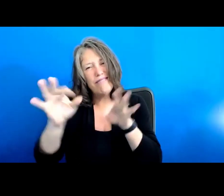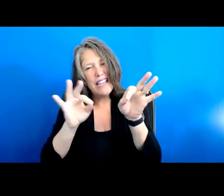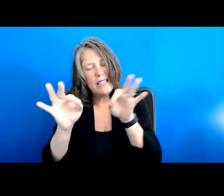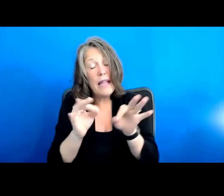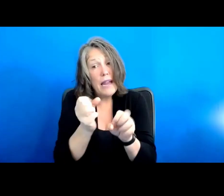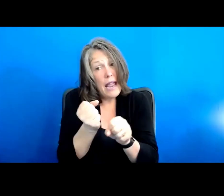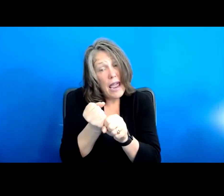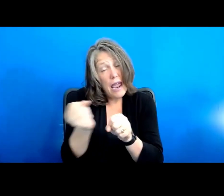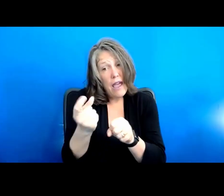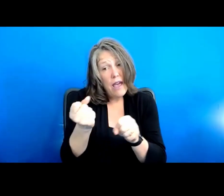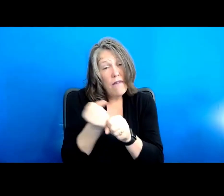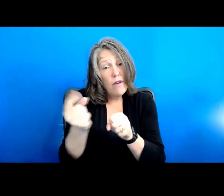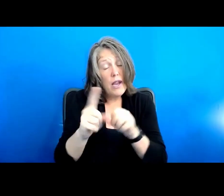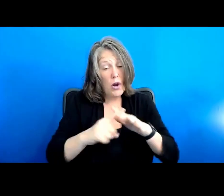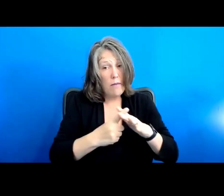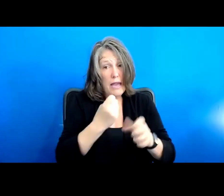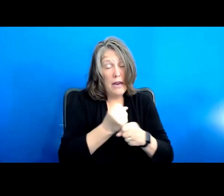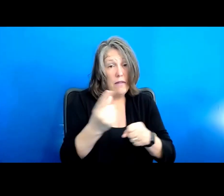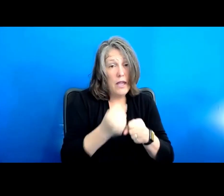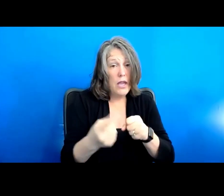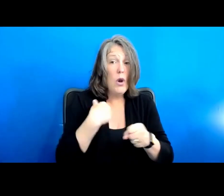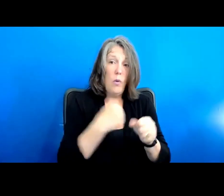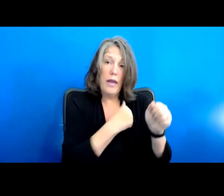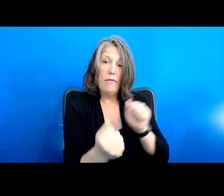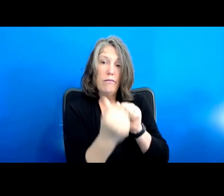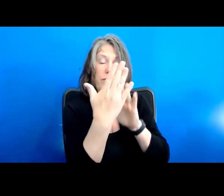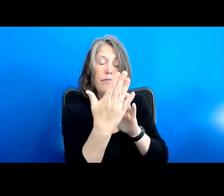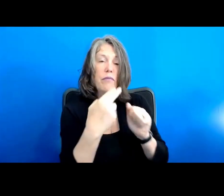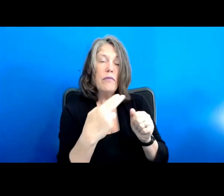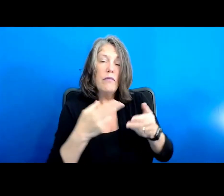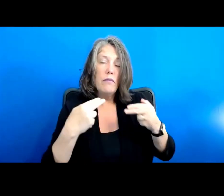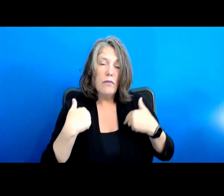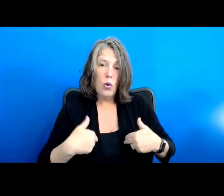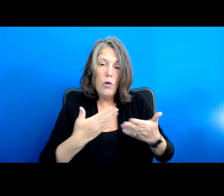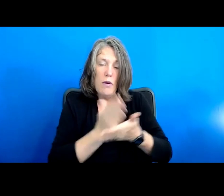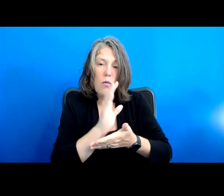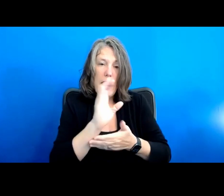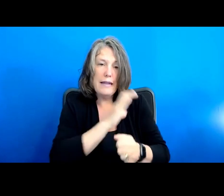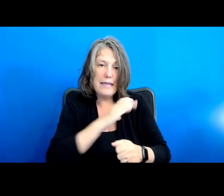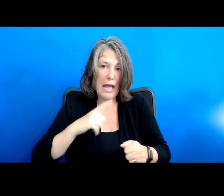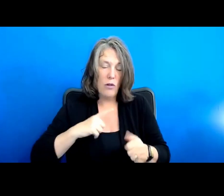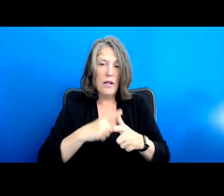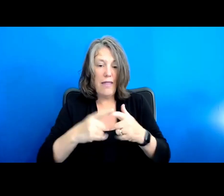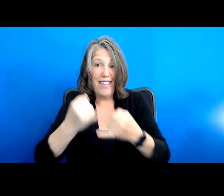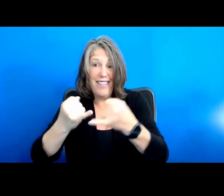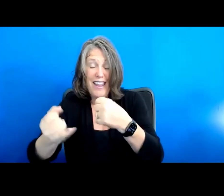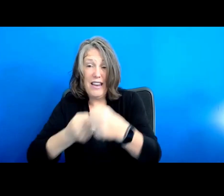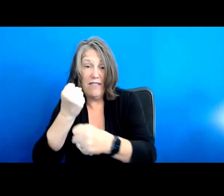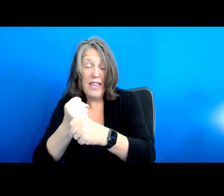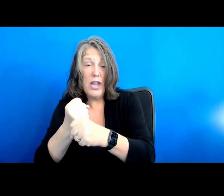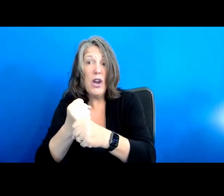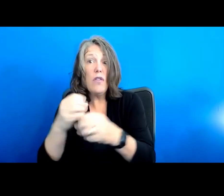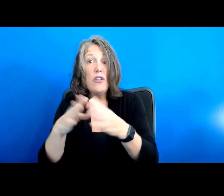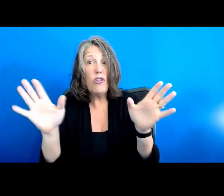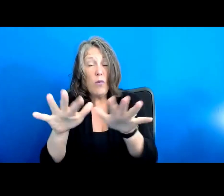at the beginning of the year, we appear before the Human Rights Council, and then at the end of the year, we appear before the UN General